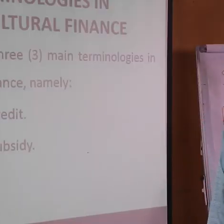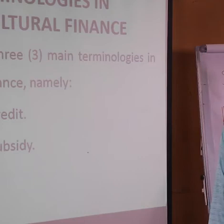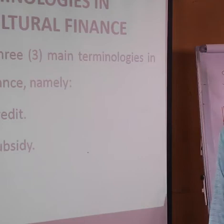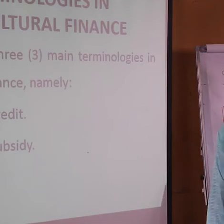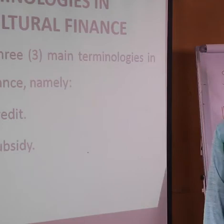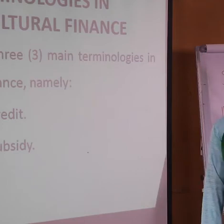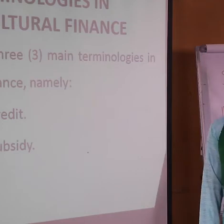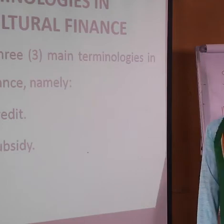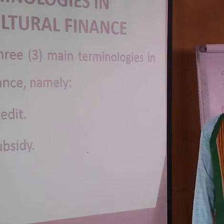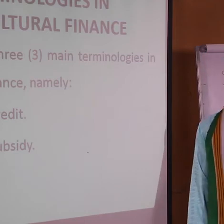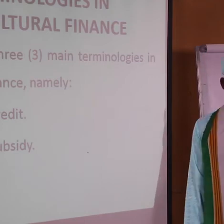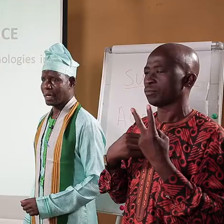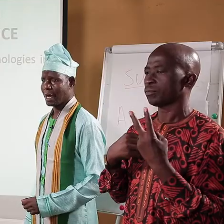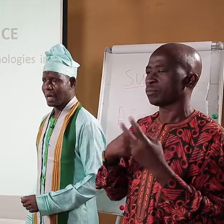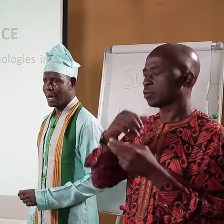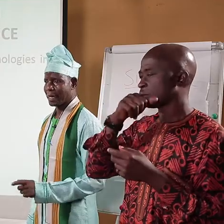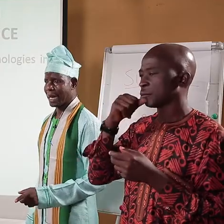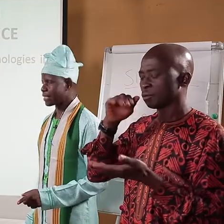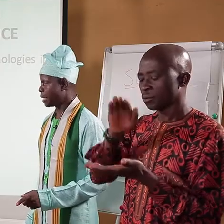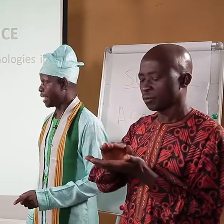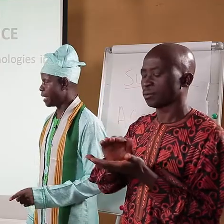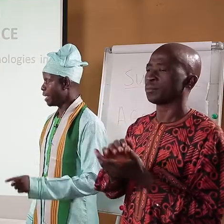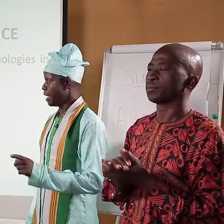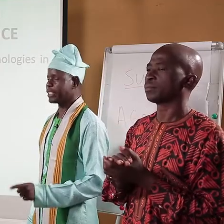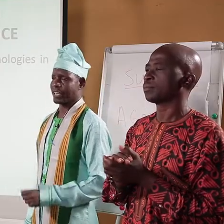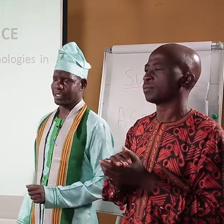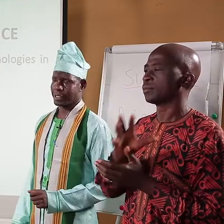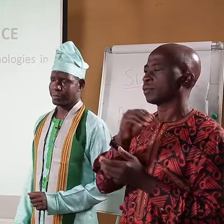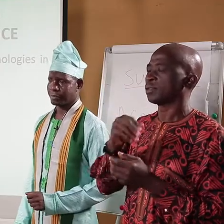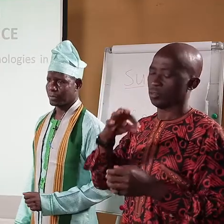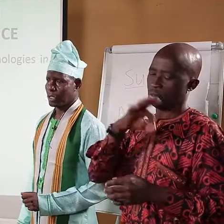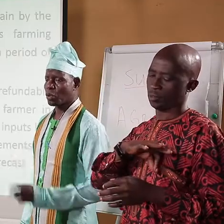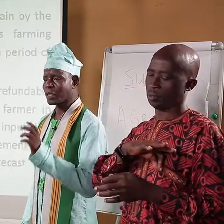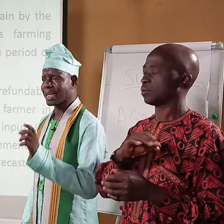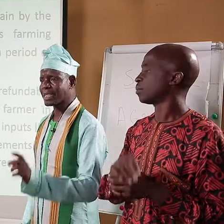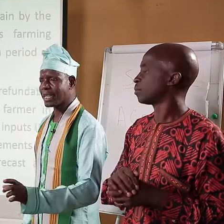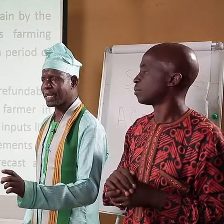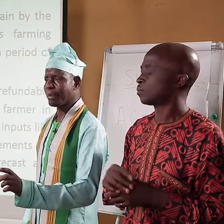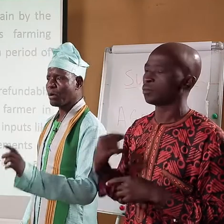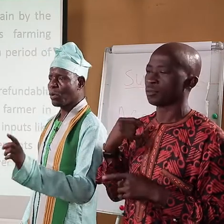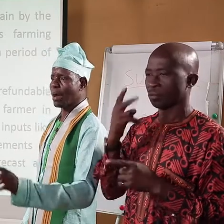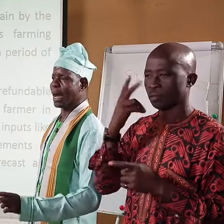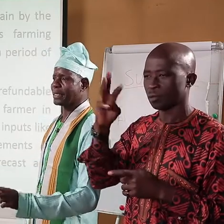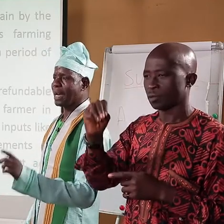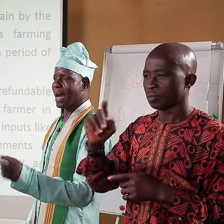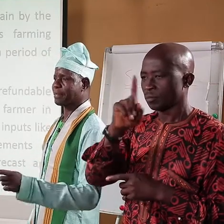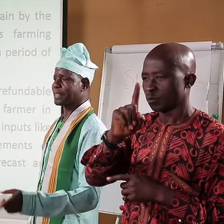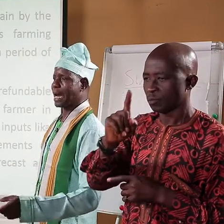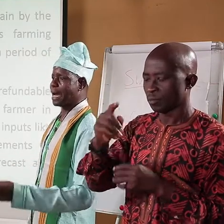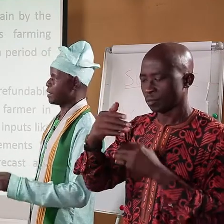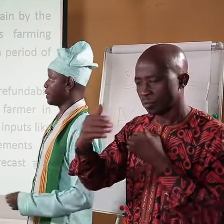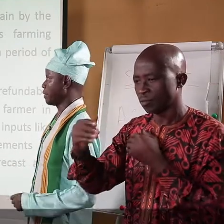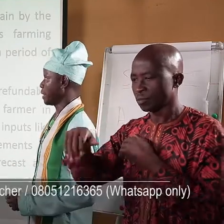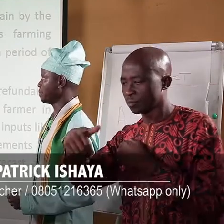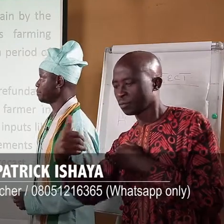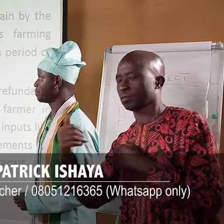have agricultural subsidy. And lastly, interests. So we shall see them one